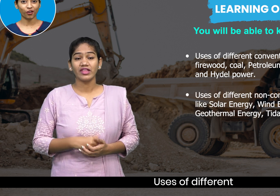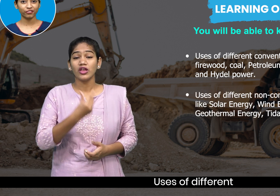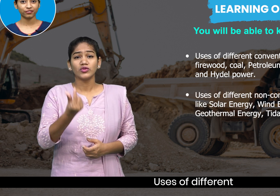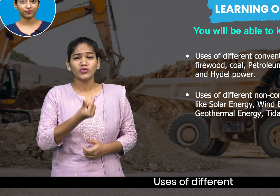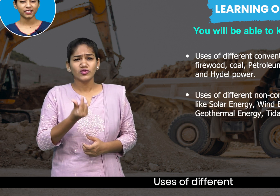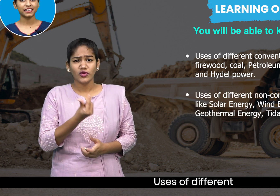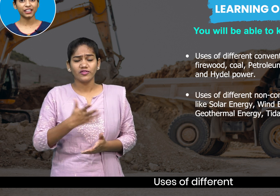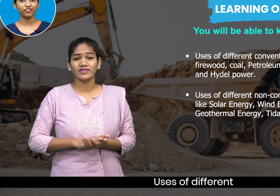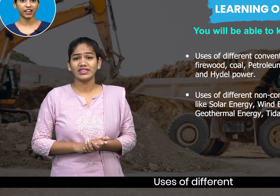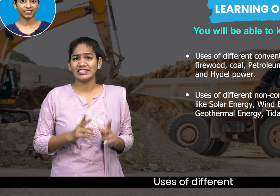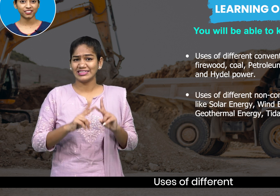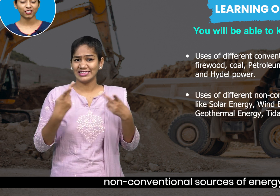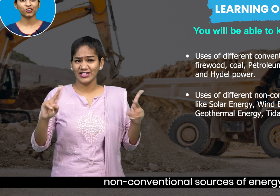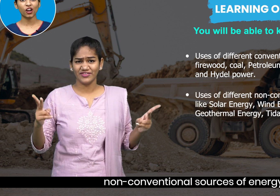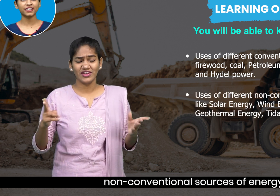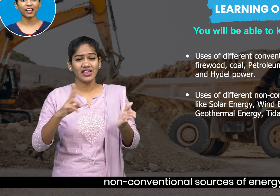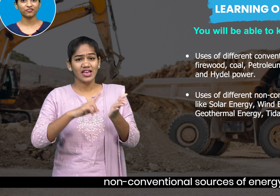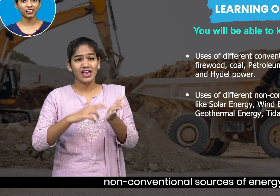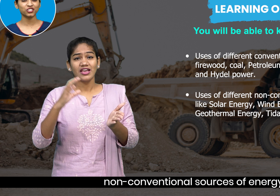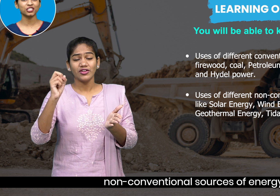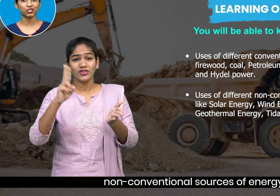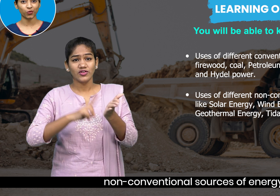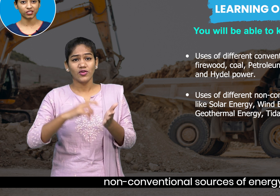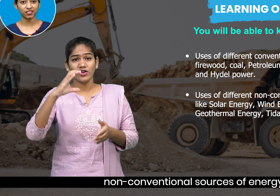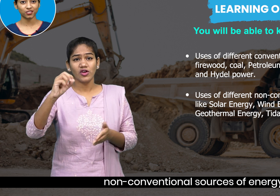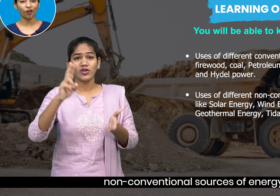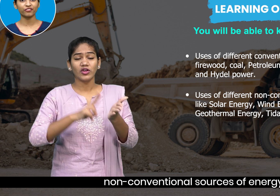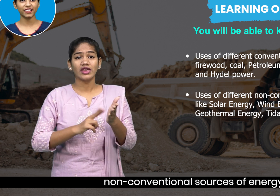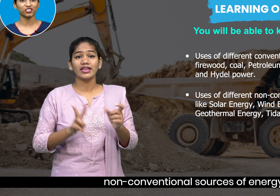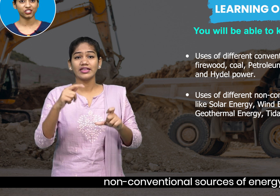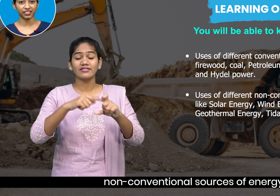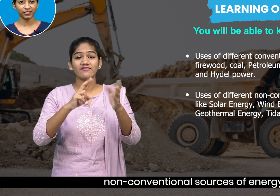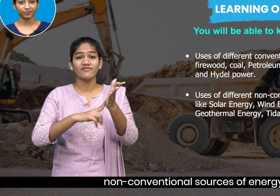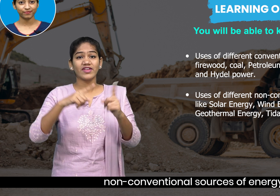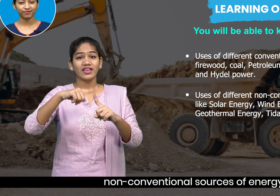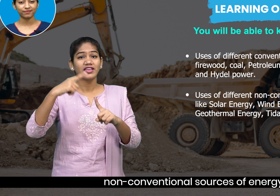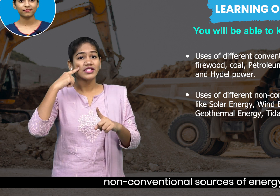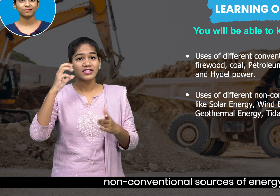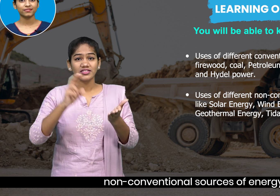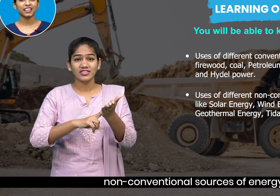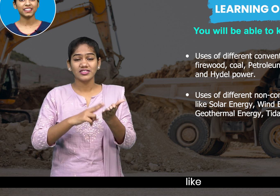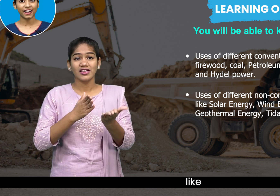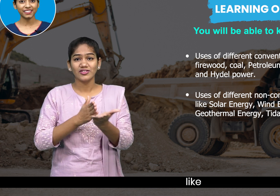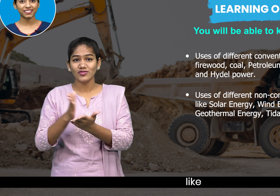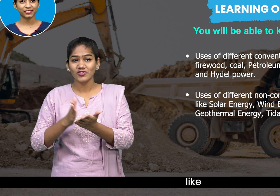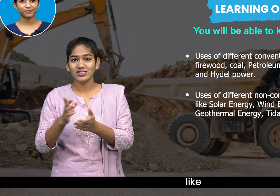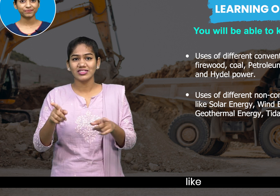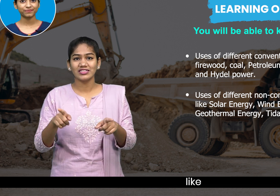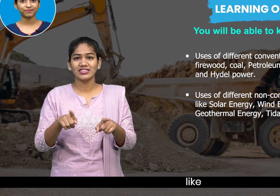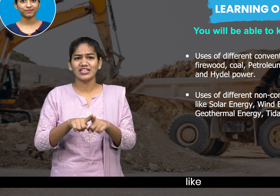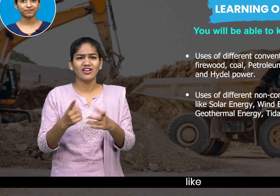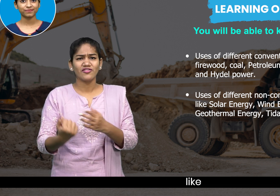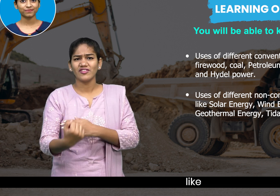Uses of different non-conventional sources of energy like